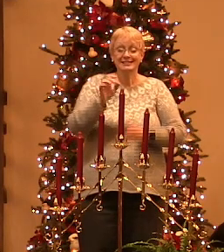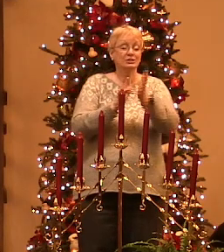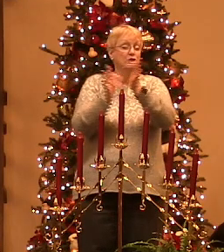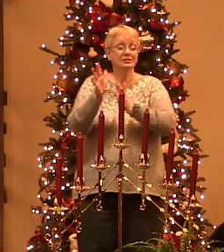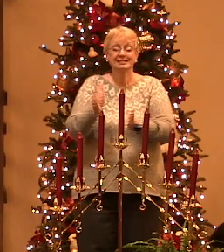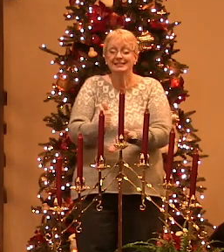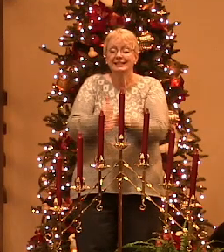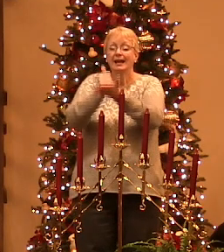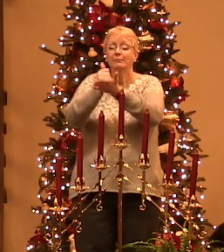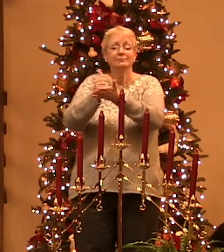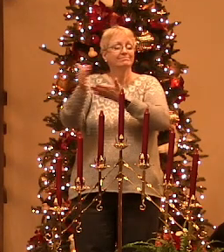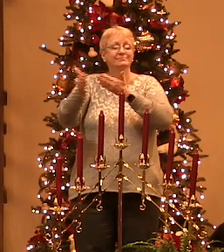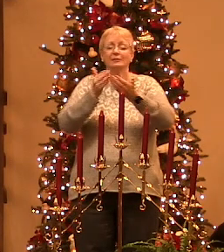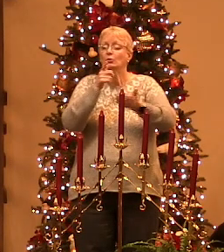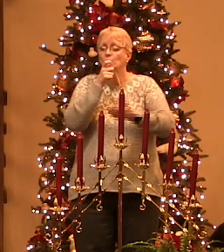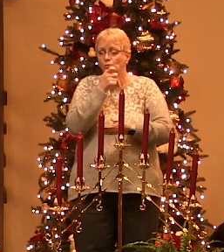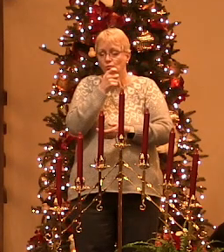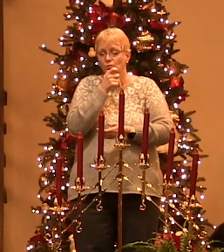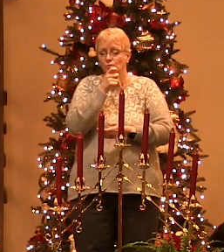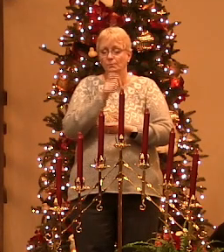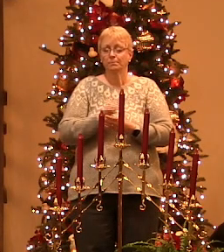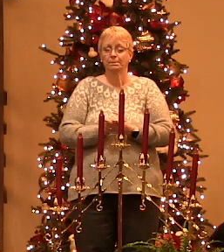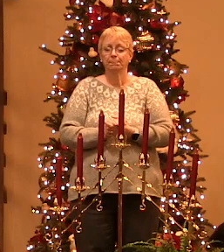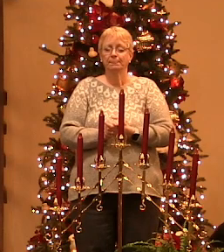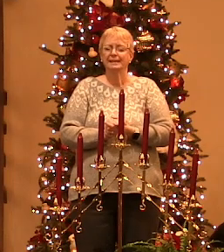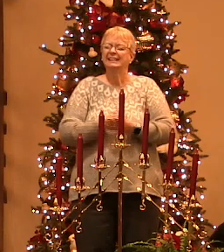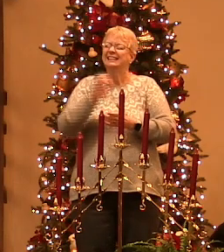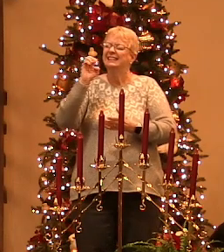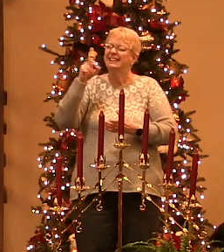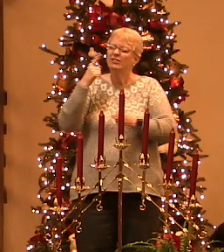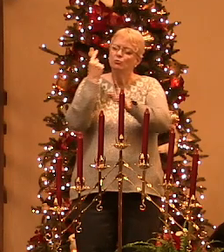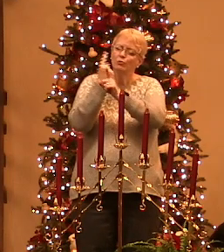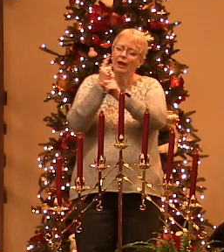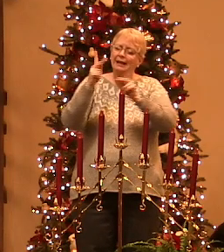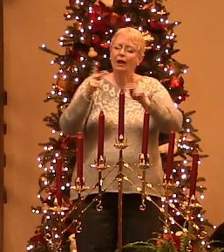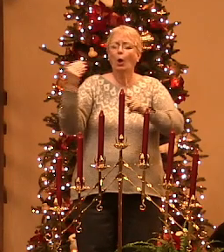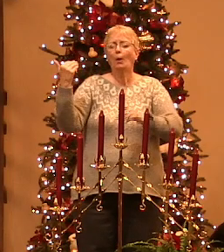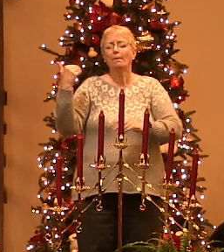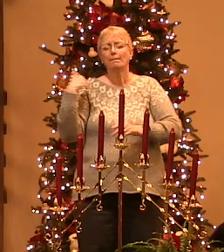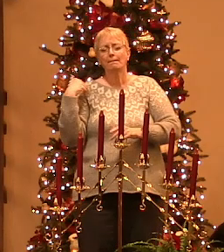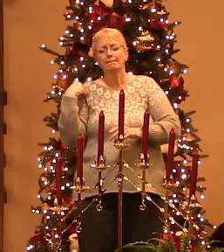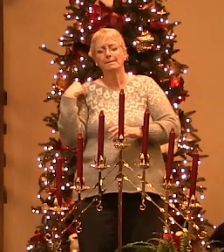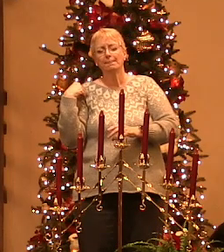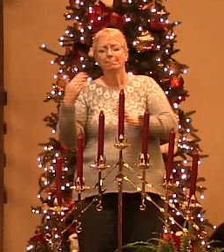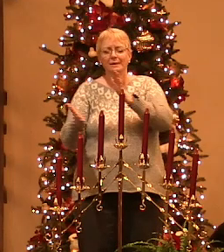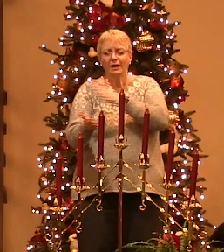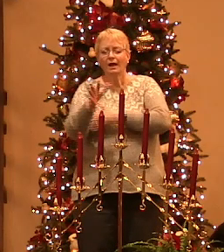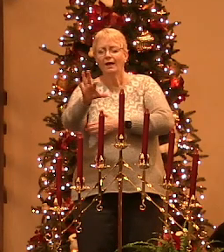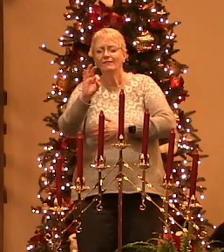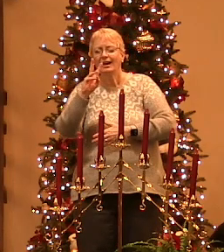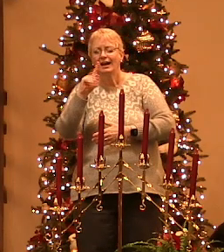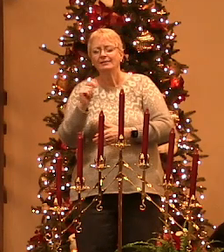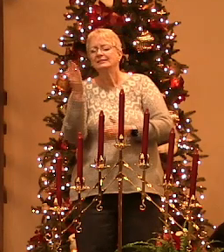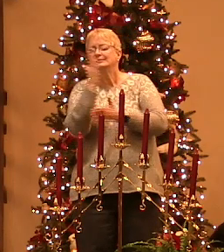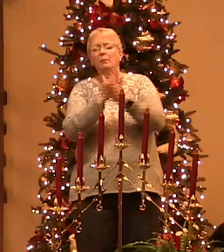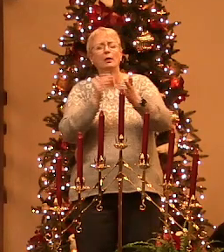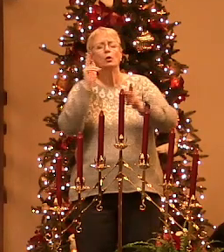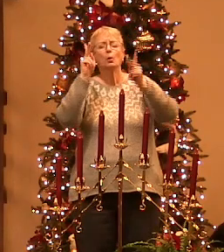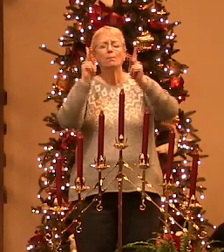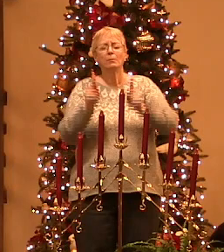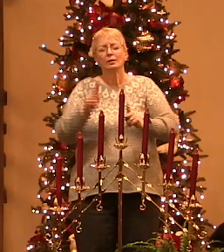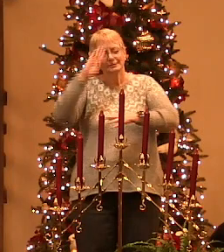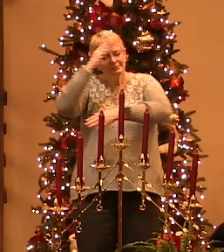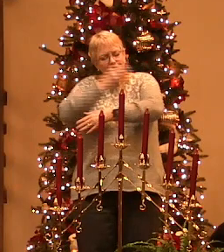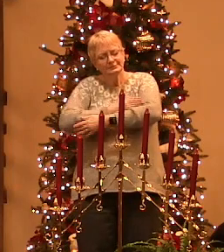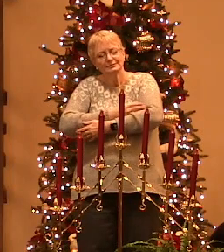not, we need your help. Even right now, Lord, I'm reminded that just this morning I found out about someone else, a son